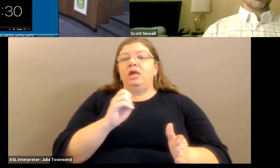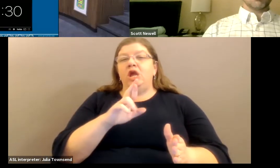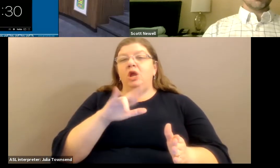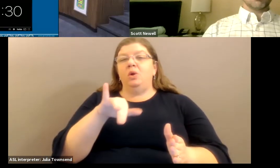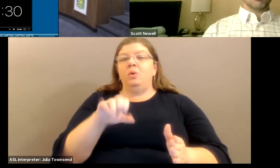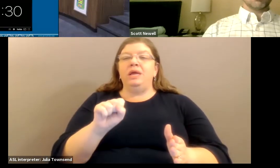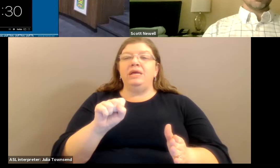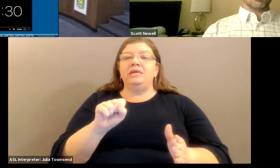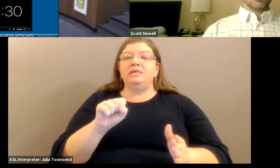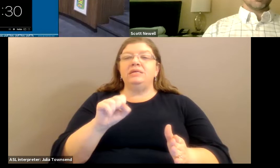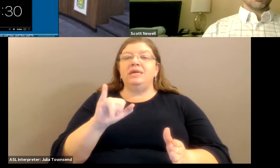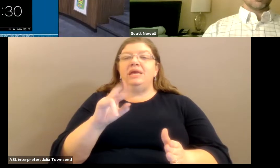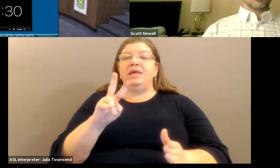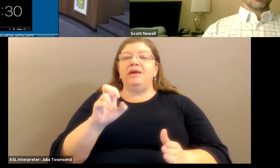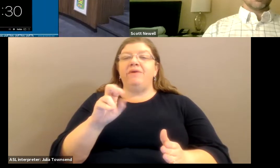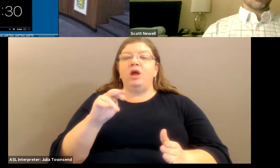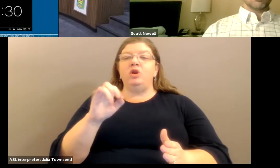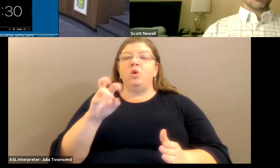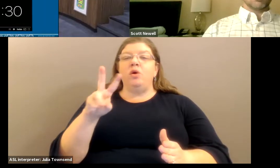Ivanova.